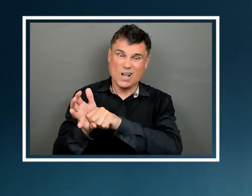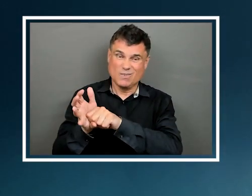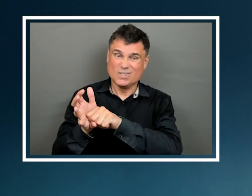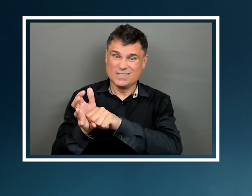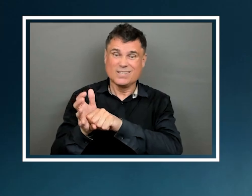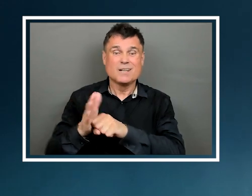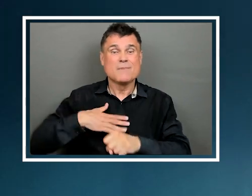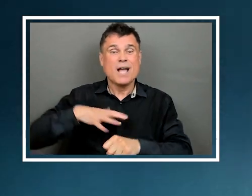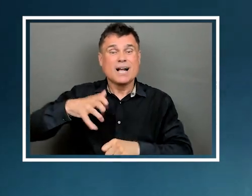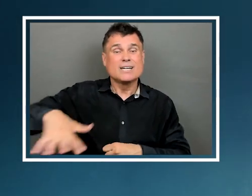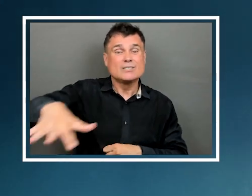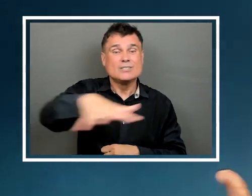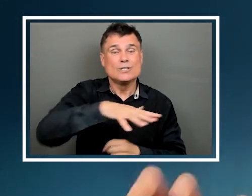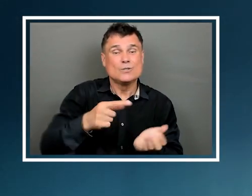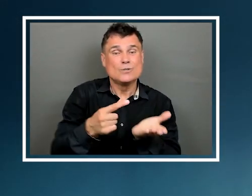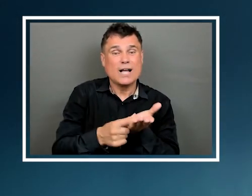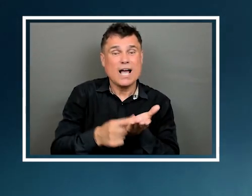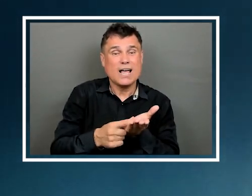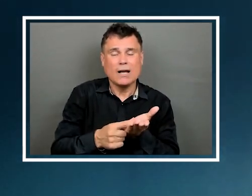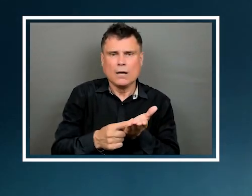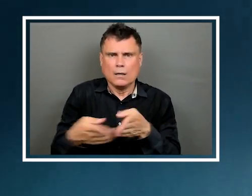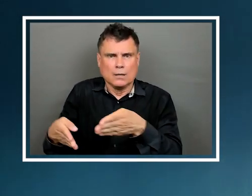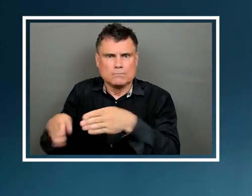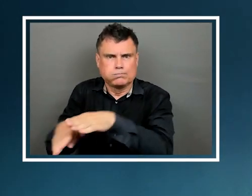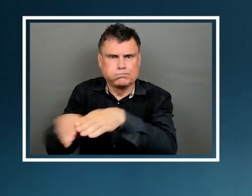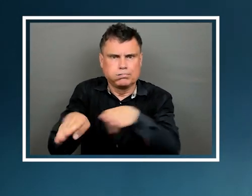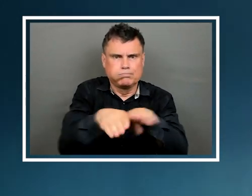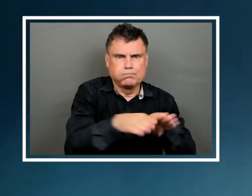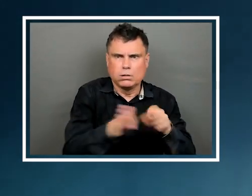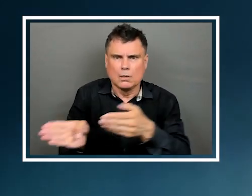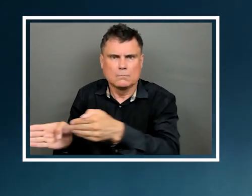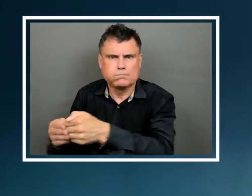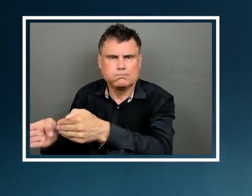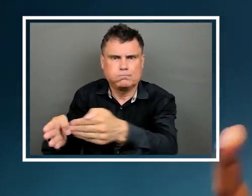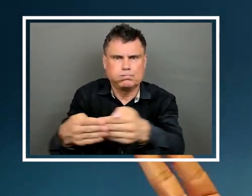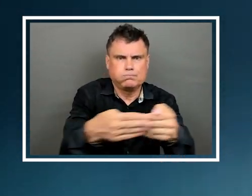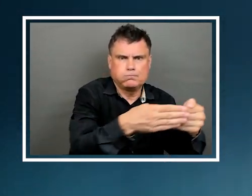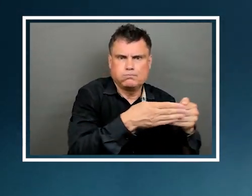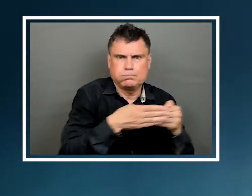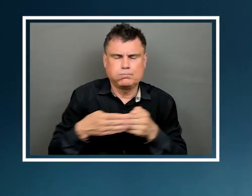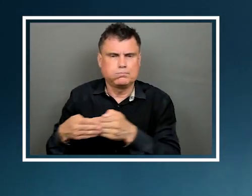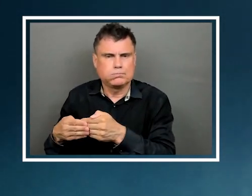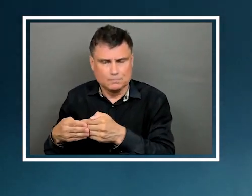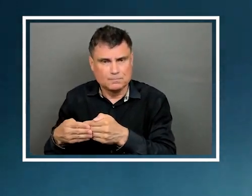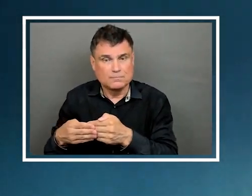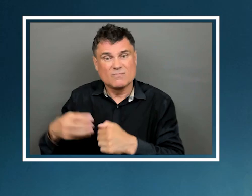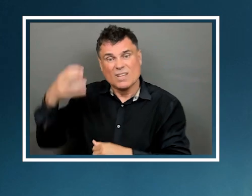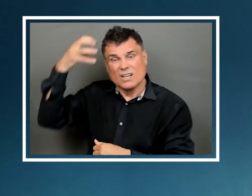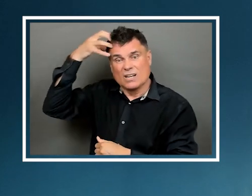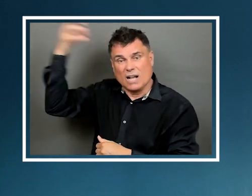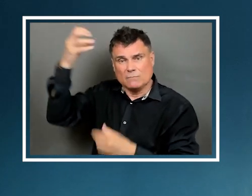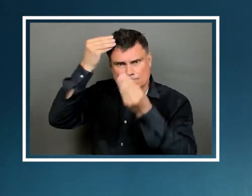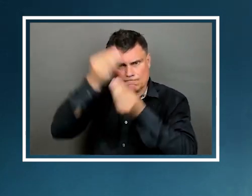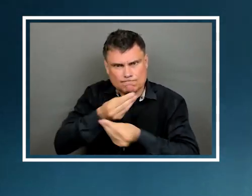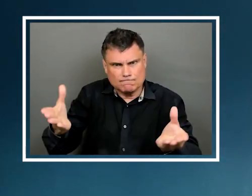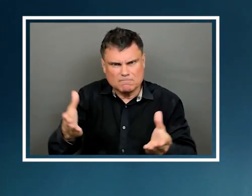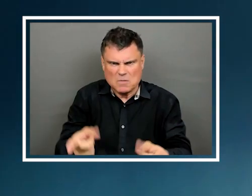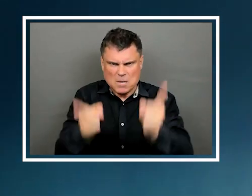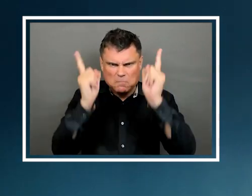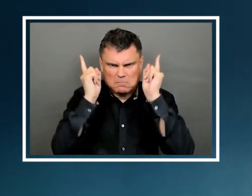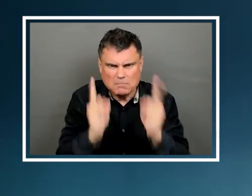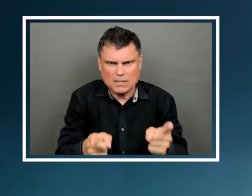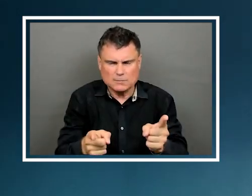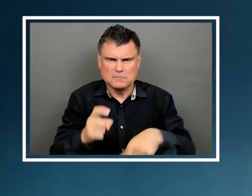the COVID lockdown here in Uganda, we didn't know how to go about the whole situation. We had no